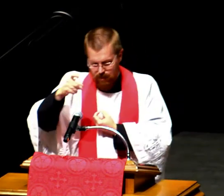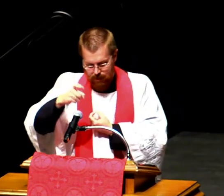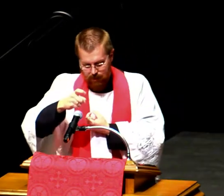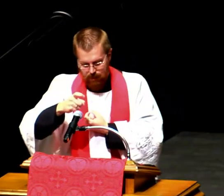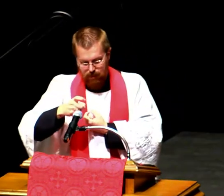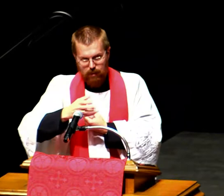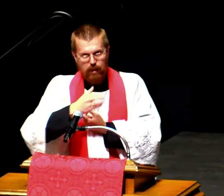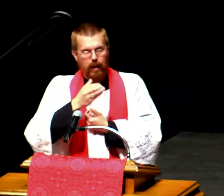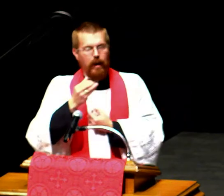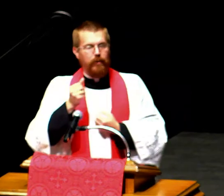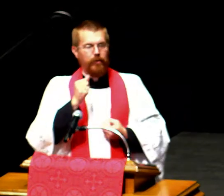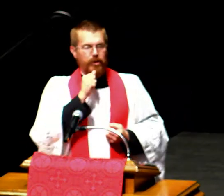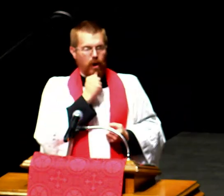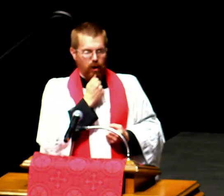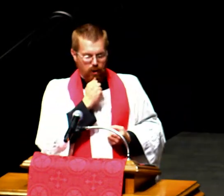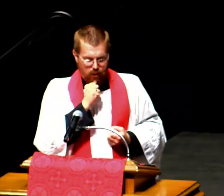and your sorrow.